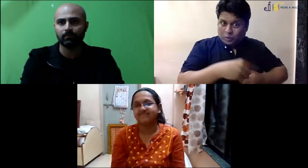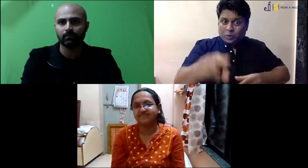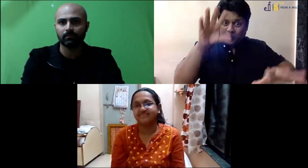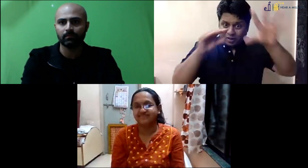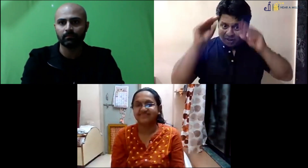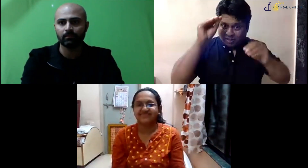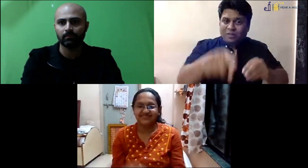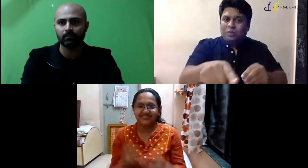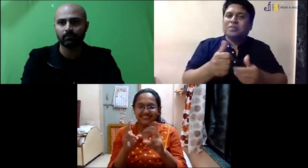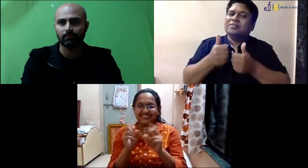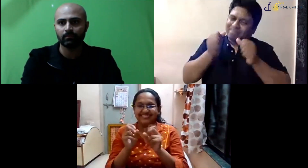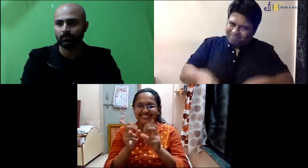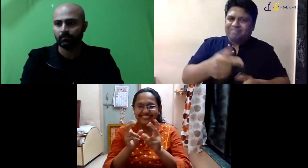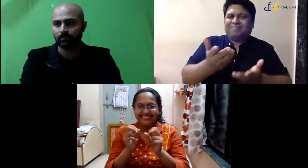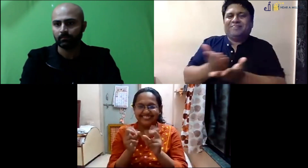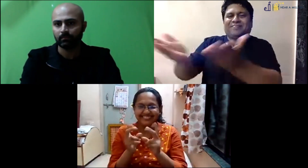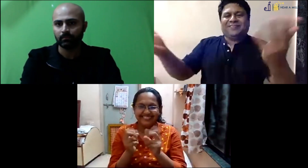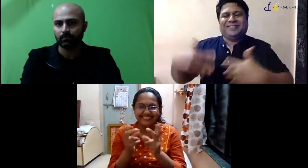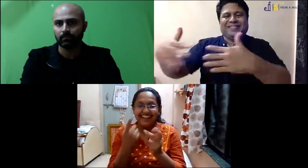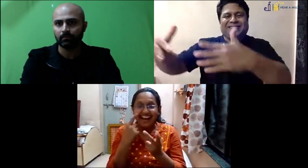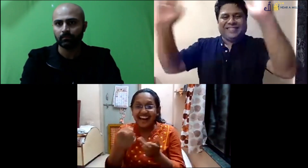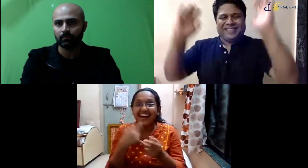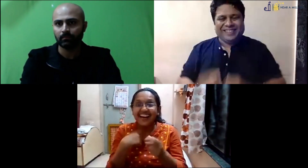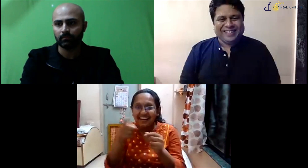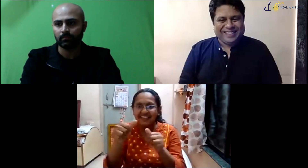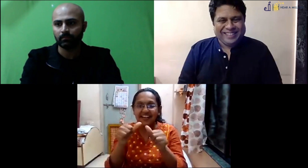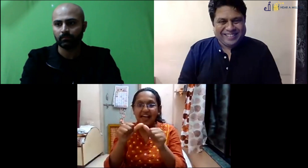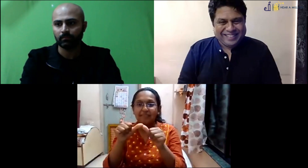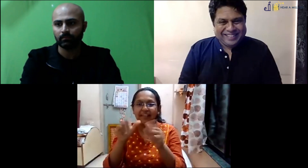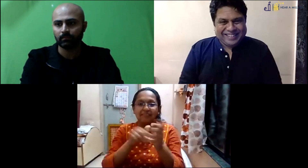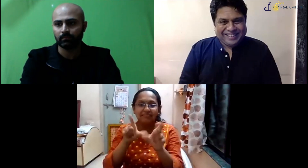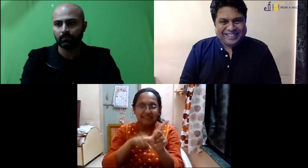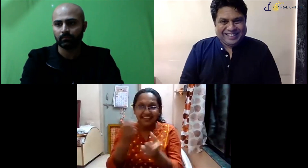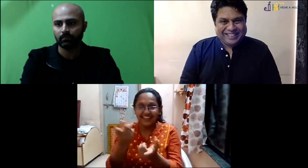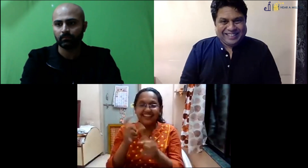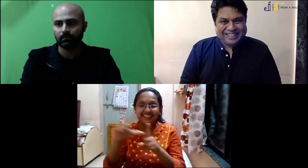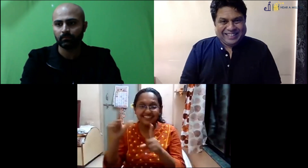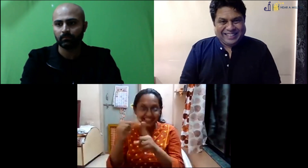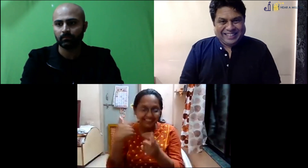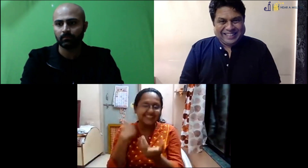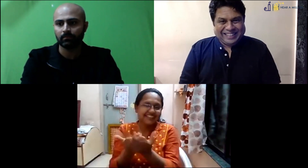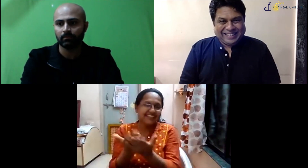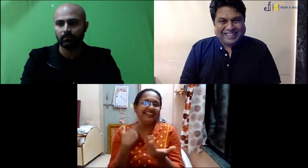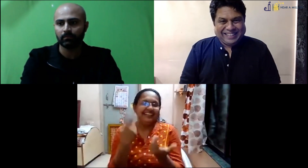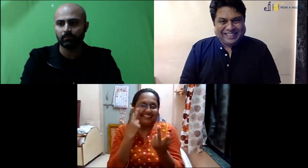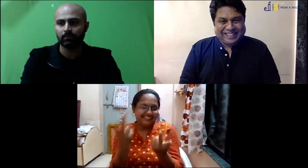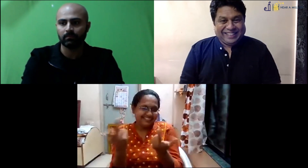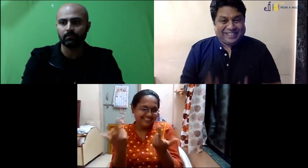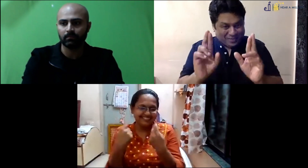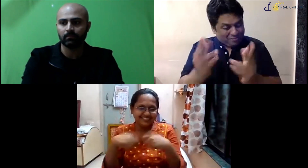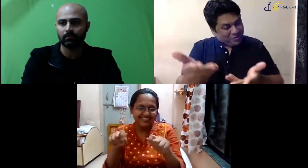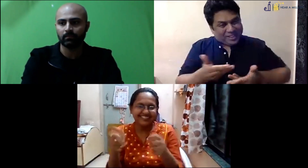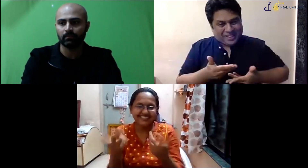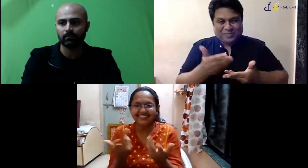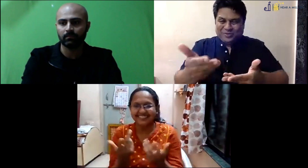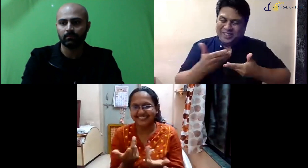know that what could be the solutions we can provide to the couples who are fighting each other. Okay,